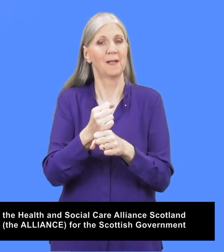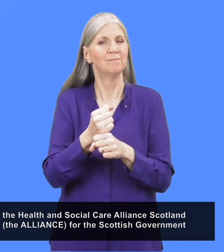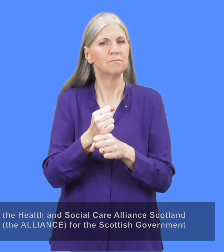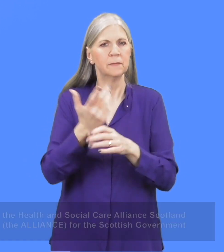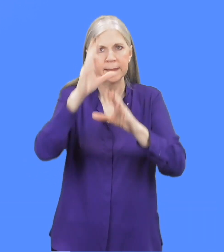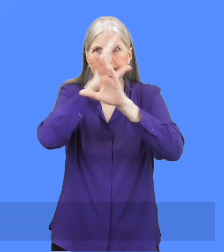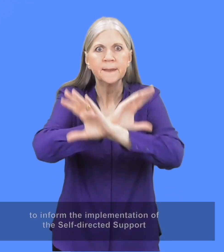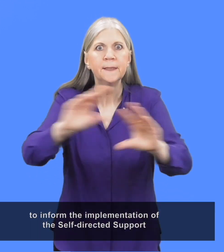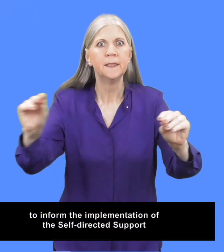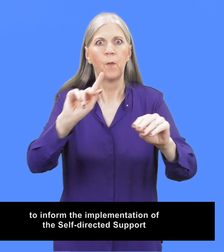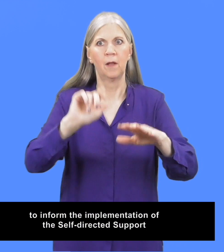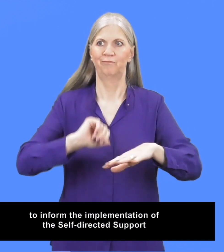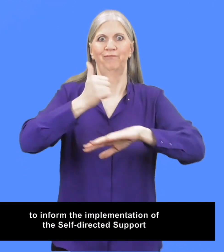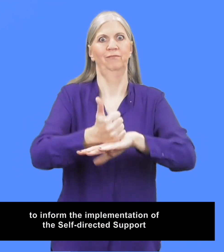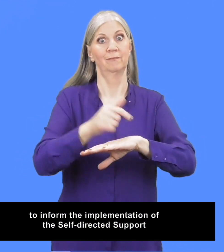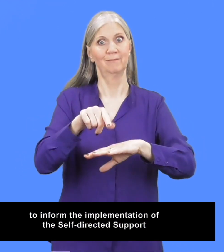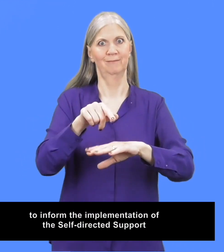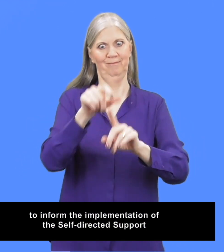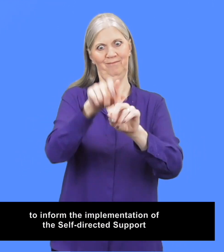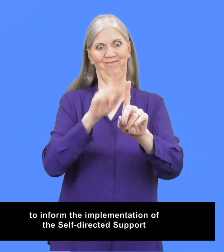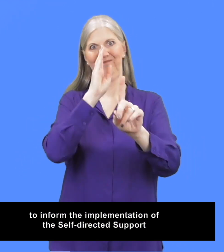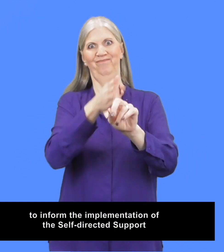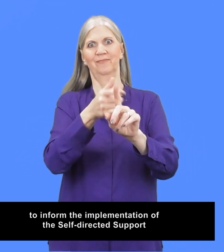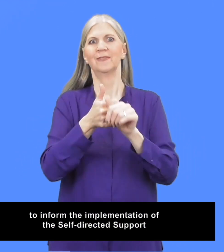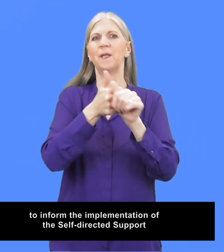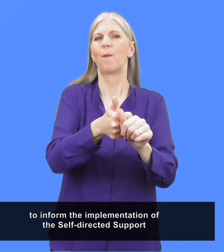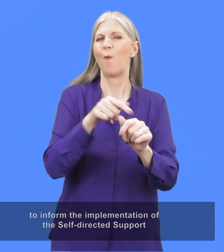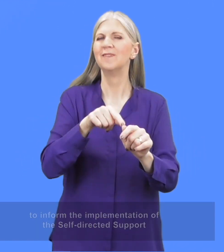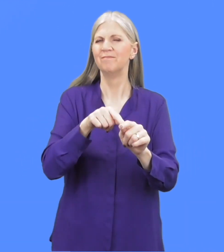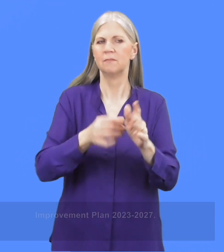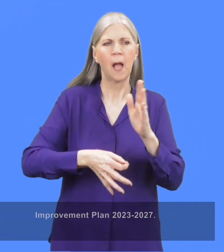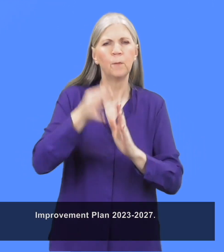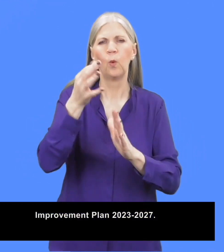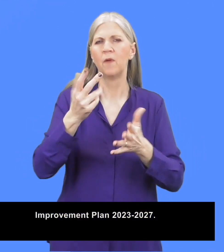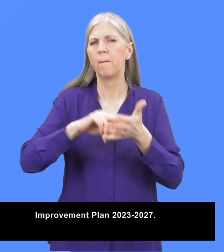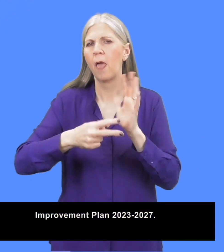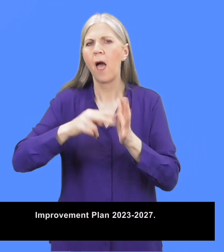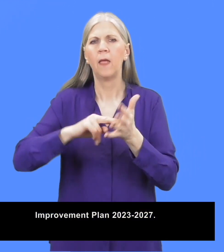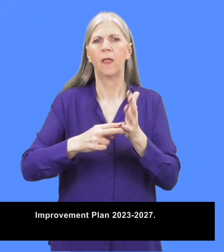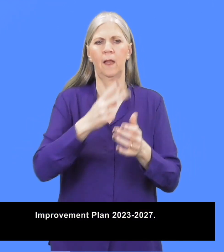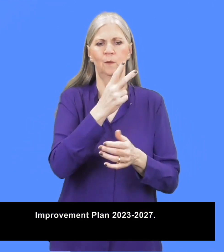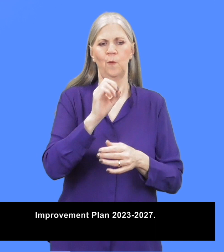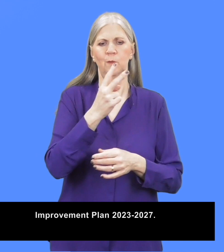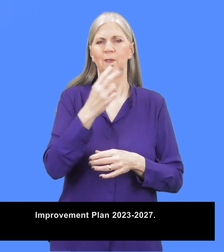to inform the implementation of the Self-Directed Support Improvement Plan 2023 to